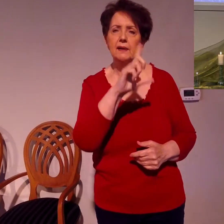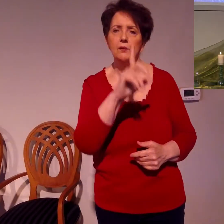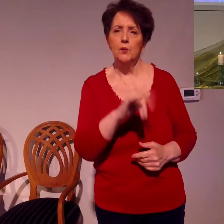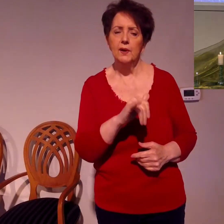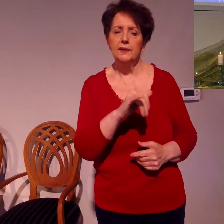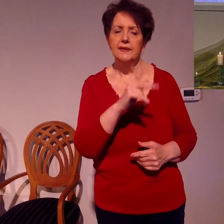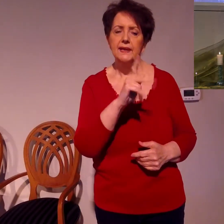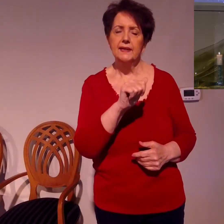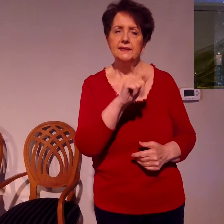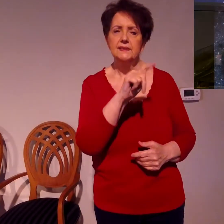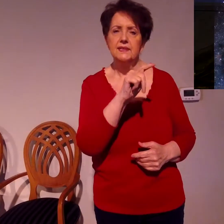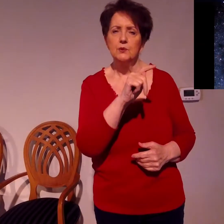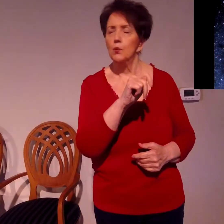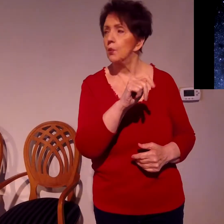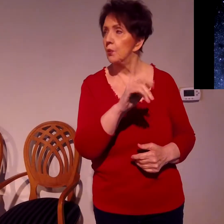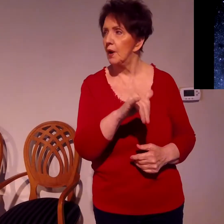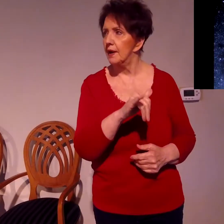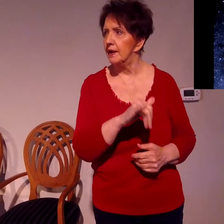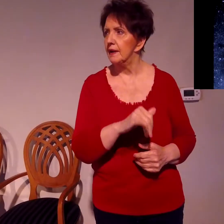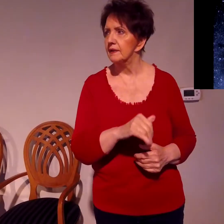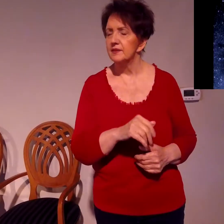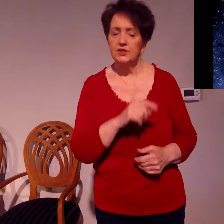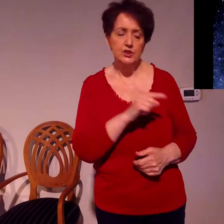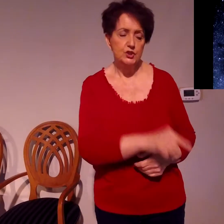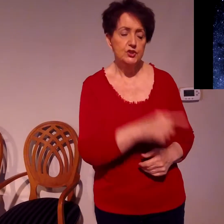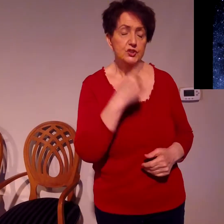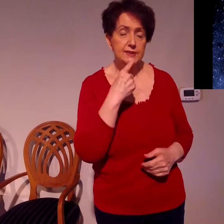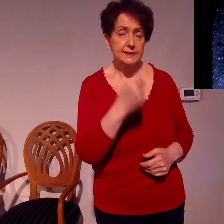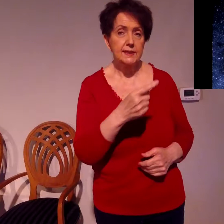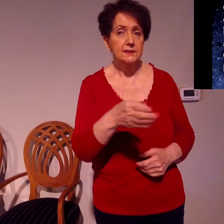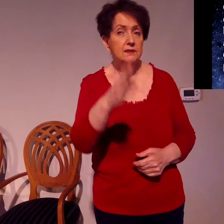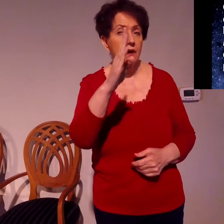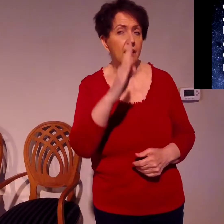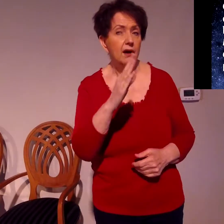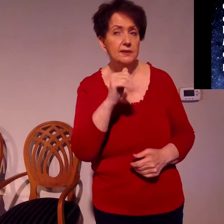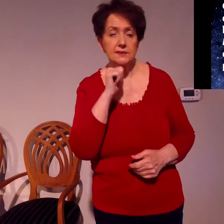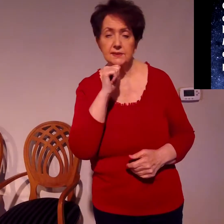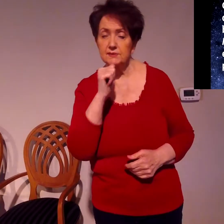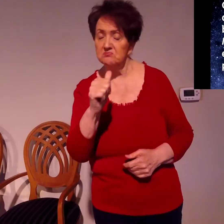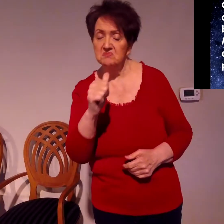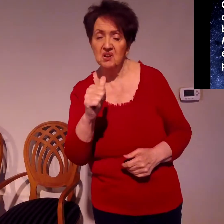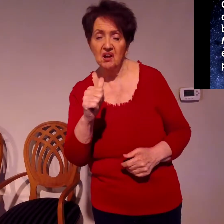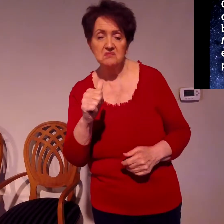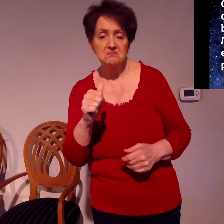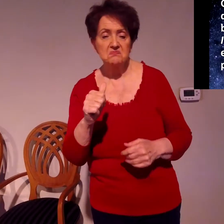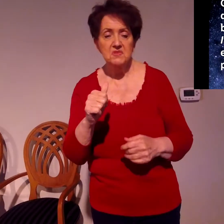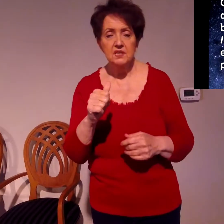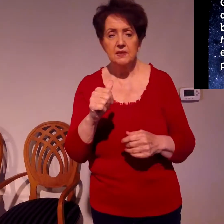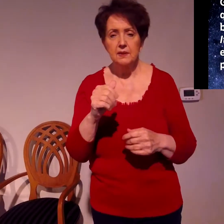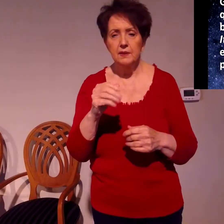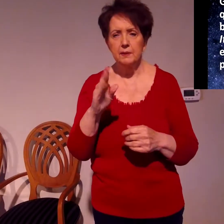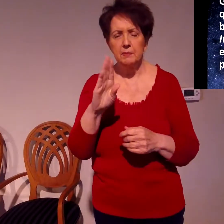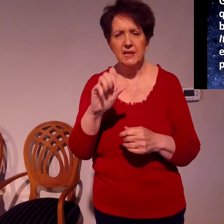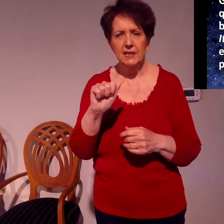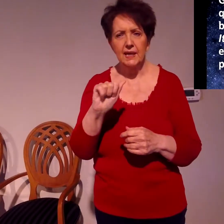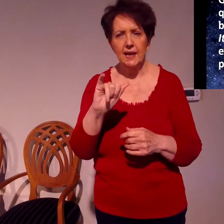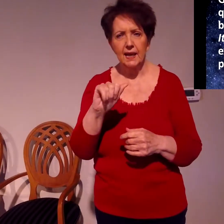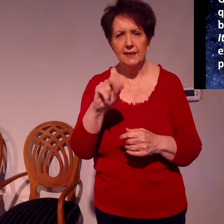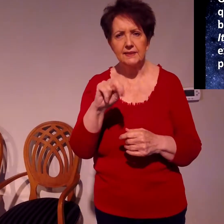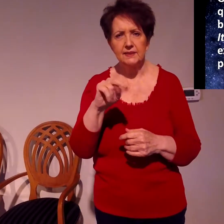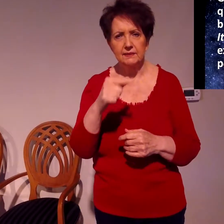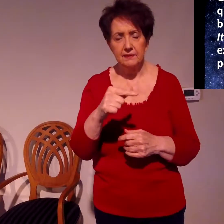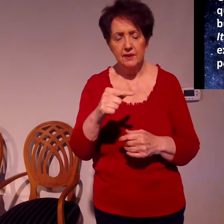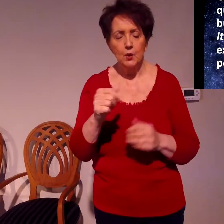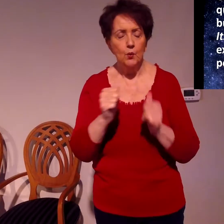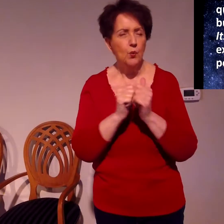this quote, and she says that God is not a being with qualities or attributes. So it's